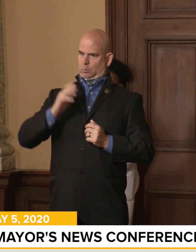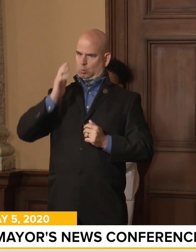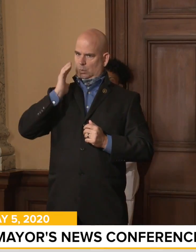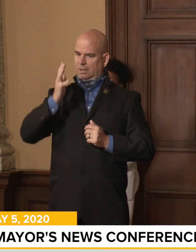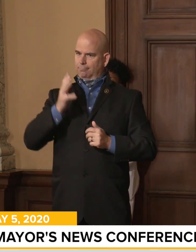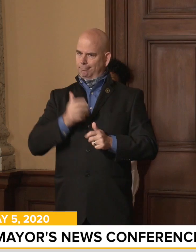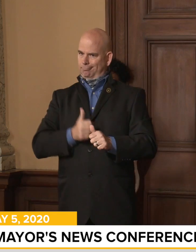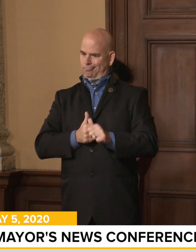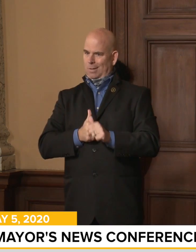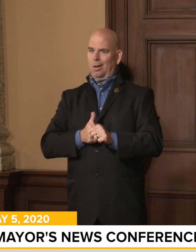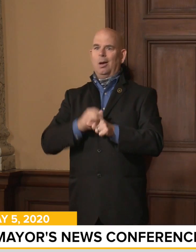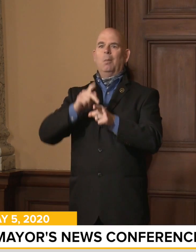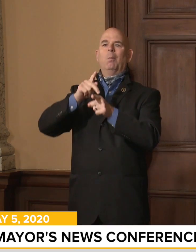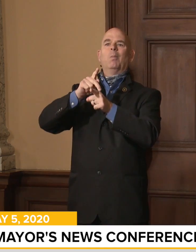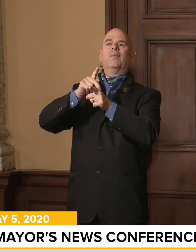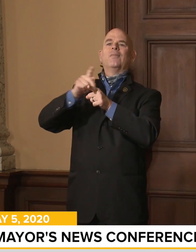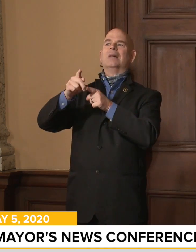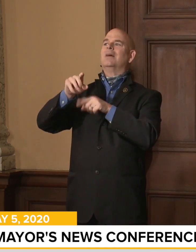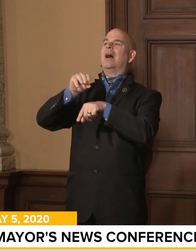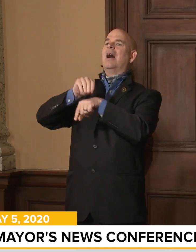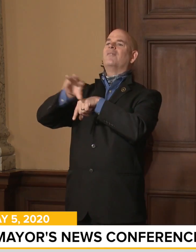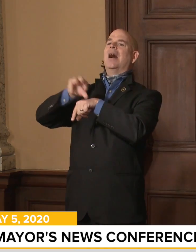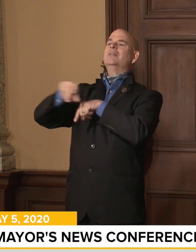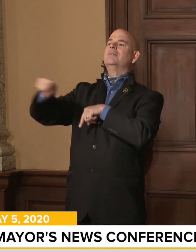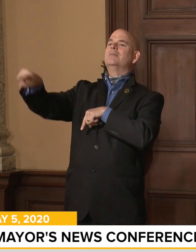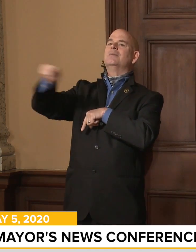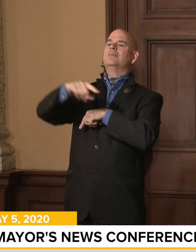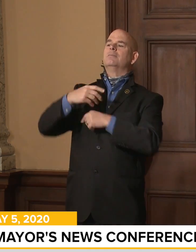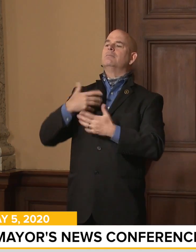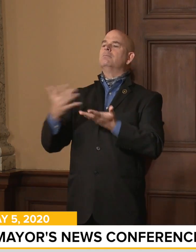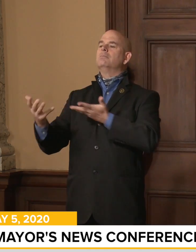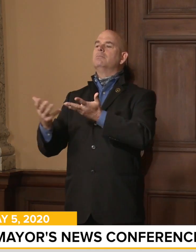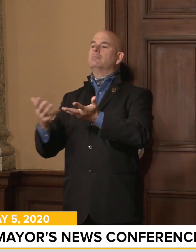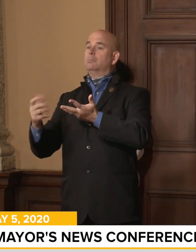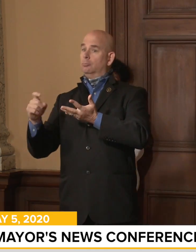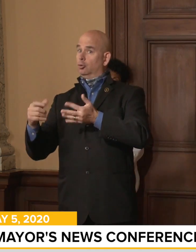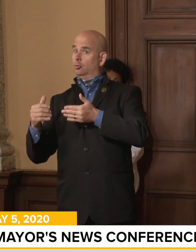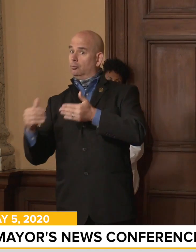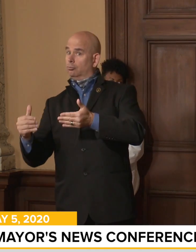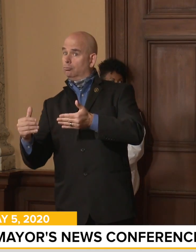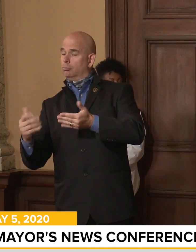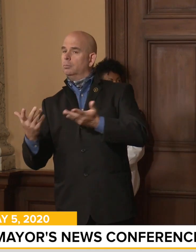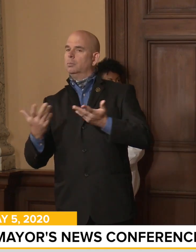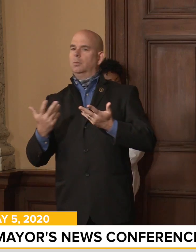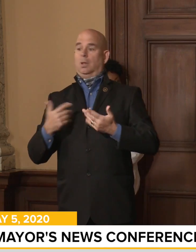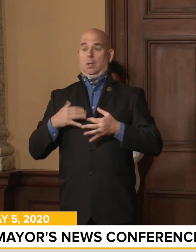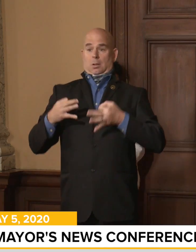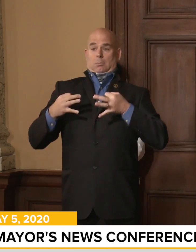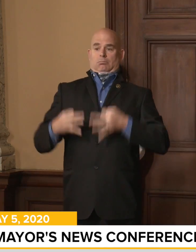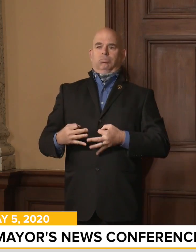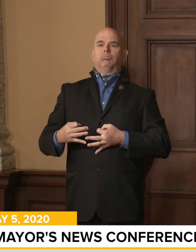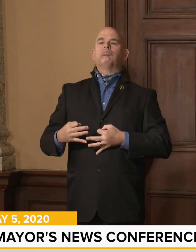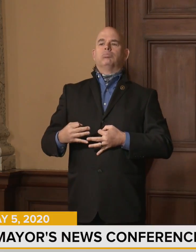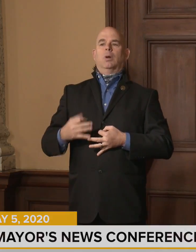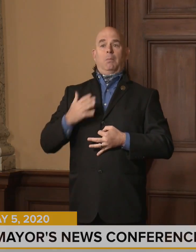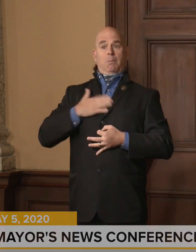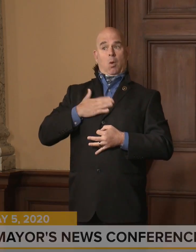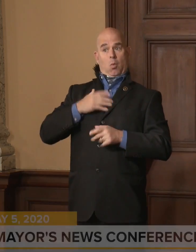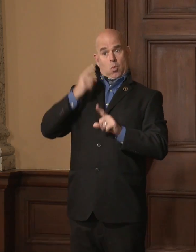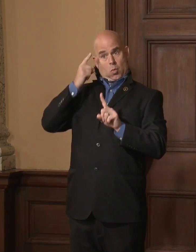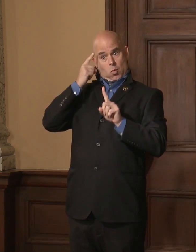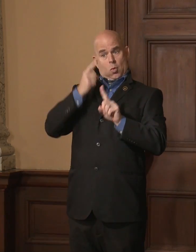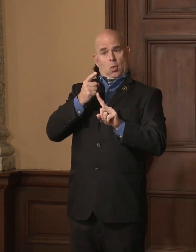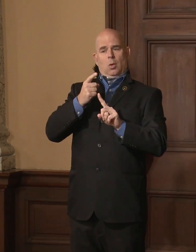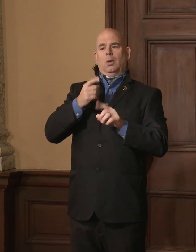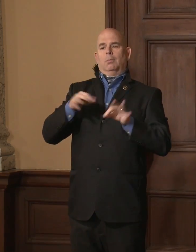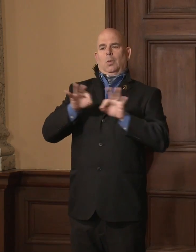so that we can slow the curve of COVID-19. So what I want to do is make sure that the citizens of Baltimore are safe, and we're going to follow the